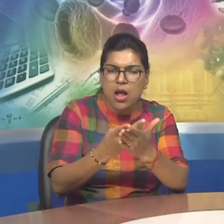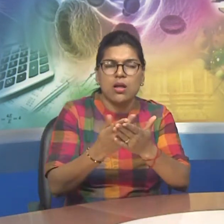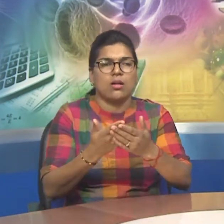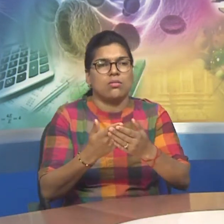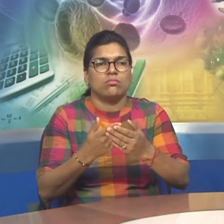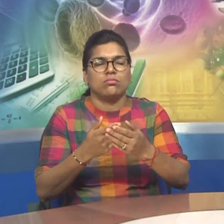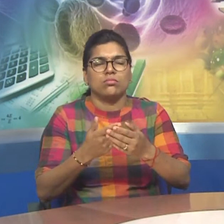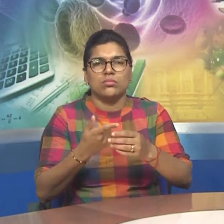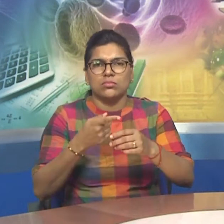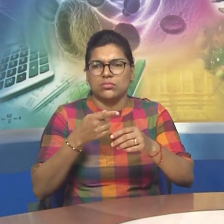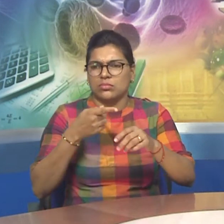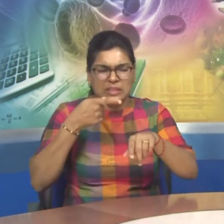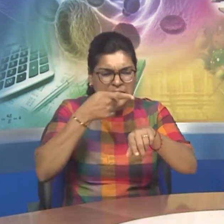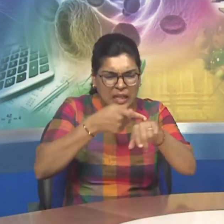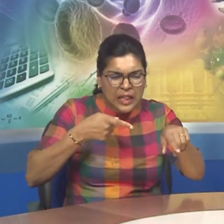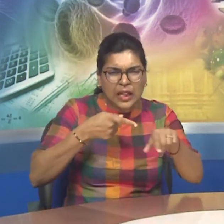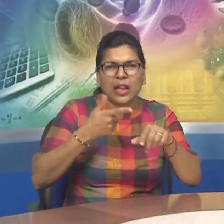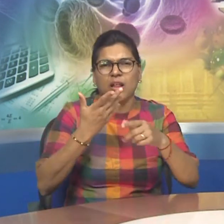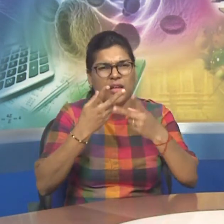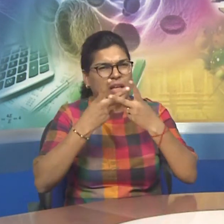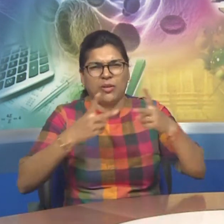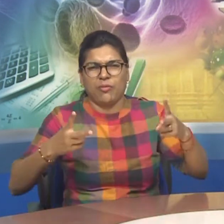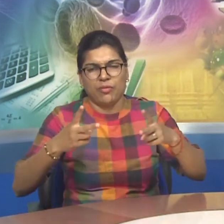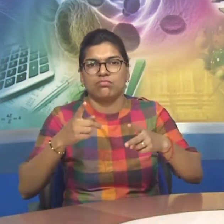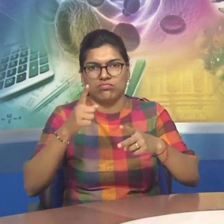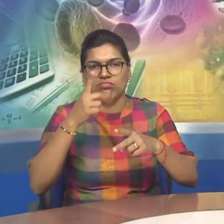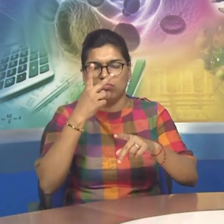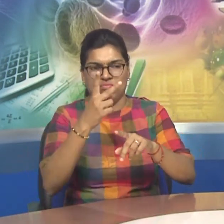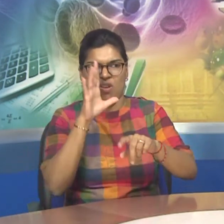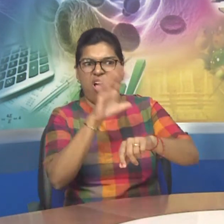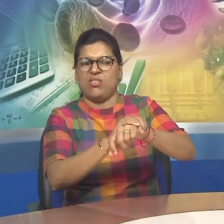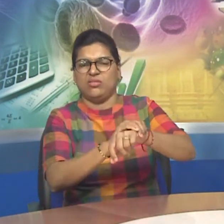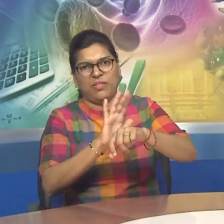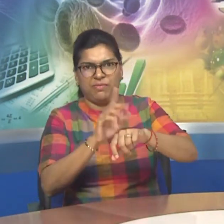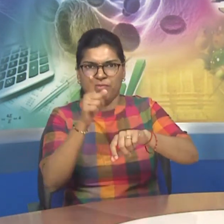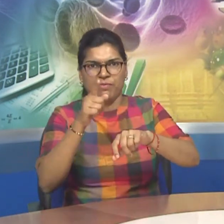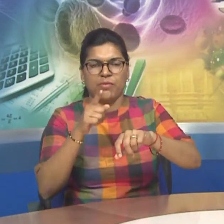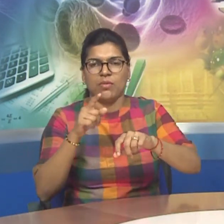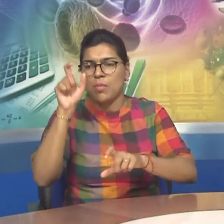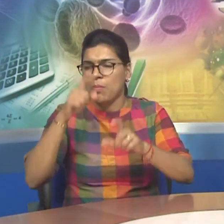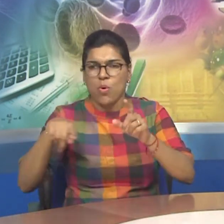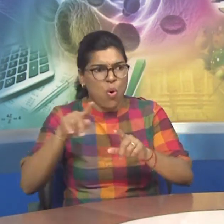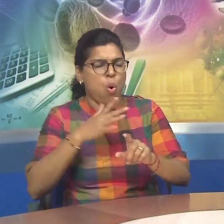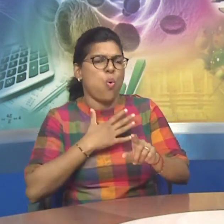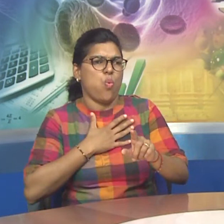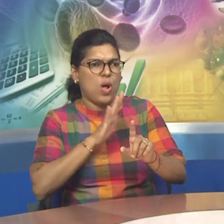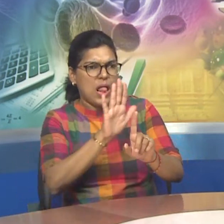are physically hurt, people see our wounds and express sympathy for us.